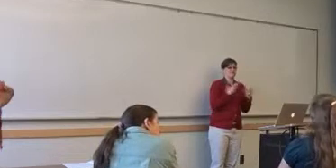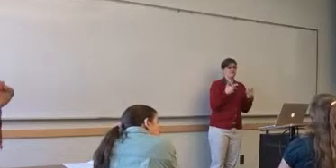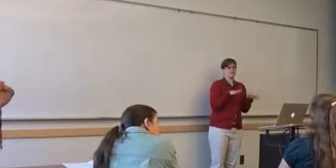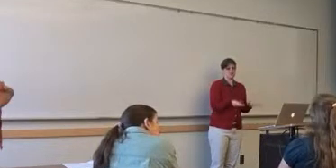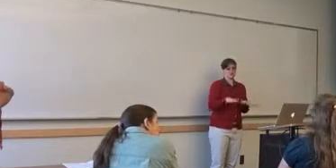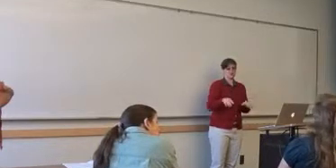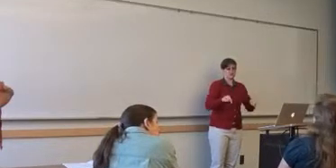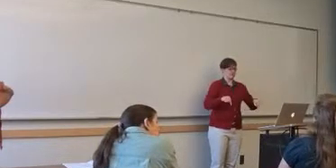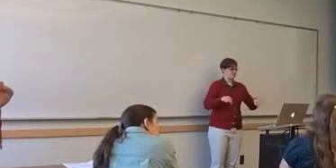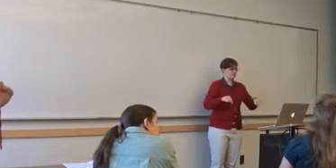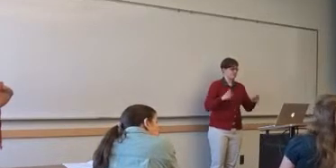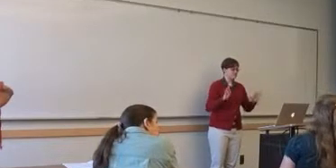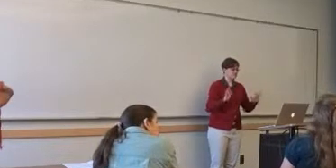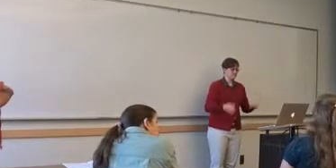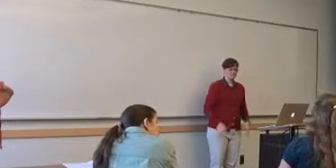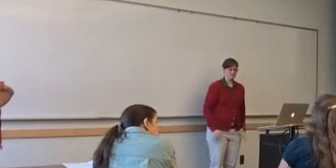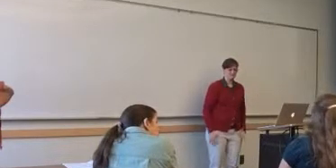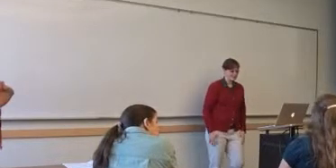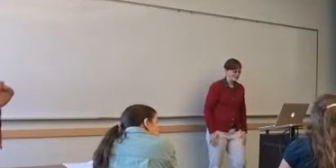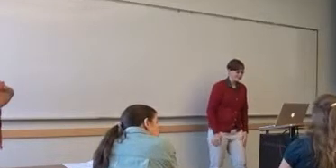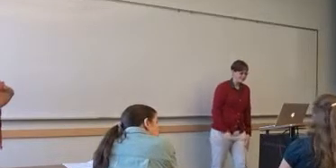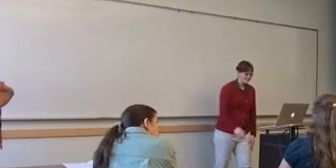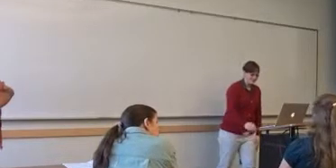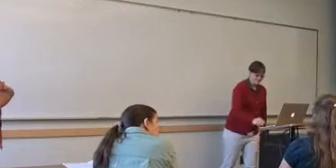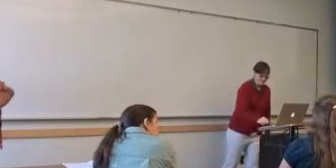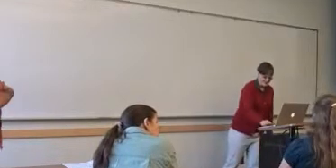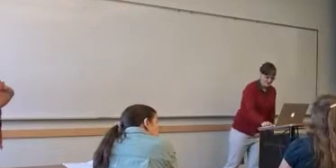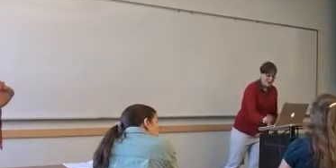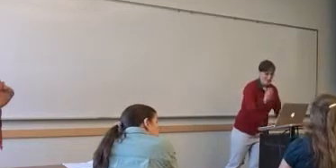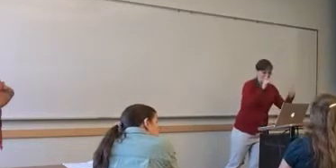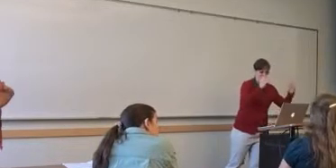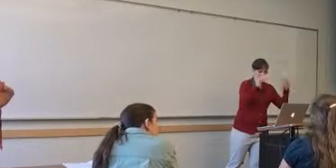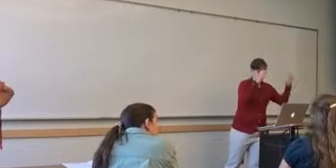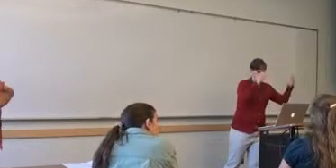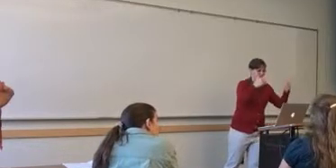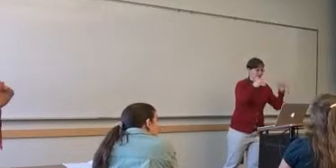questions. This is a casual presentation.